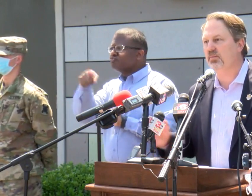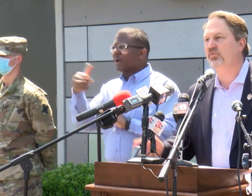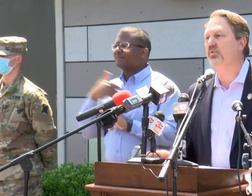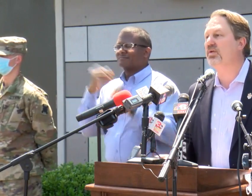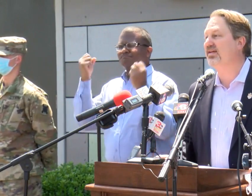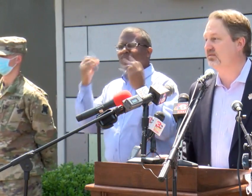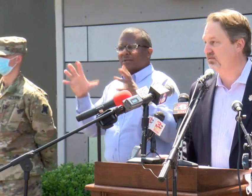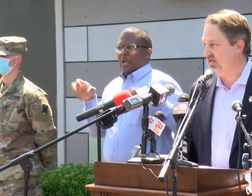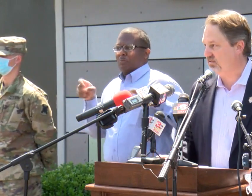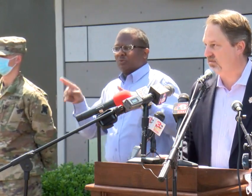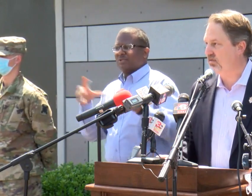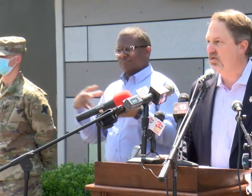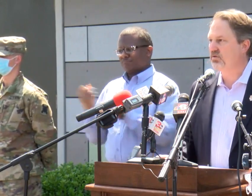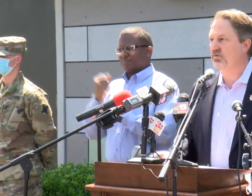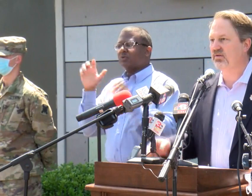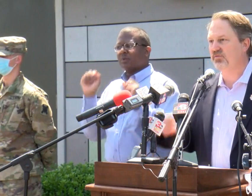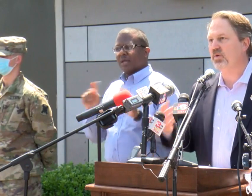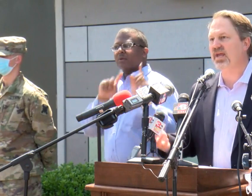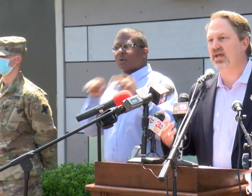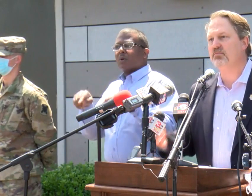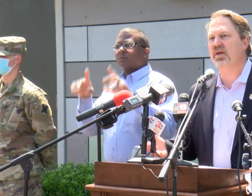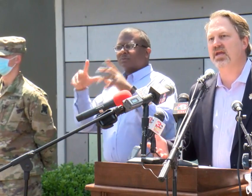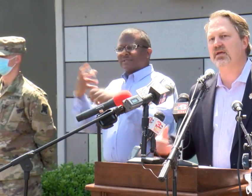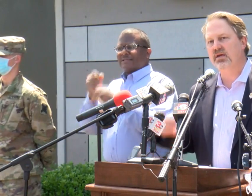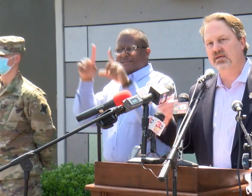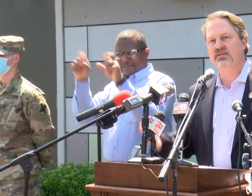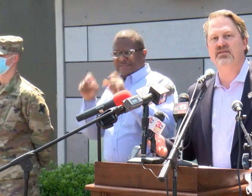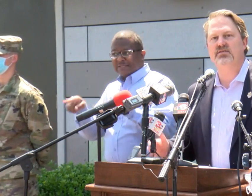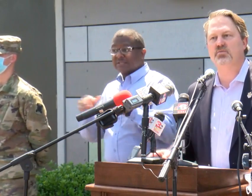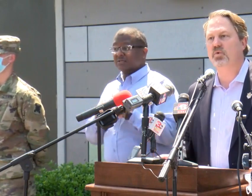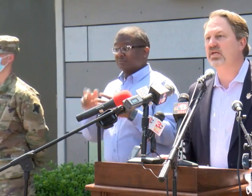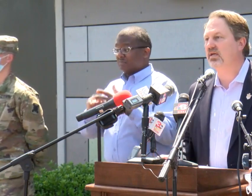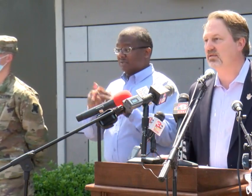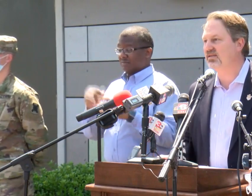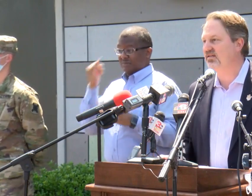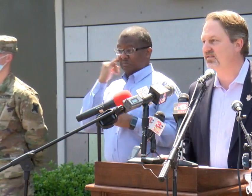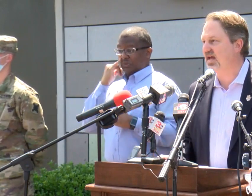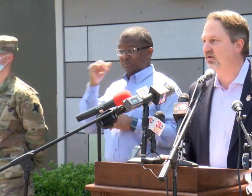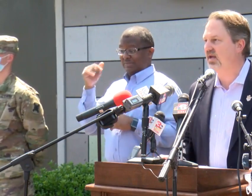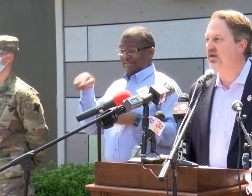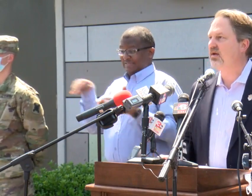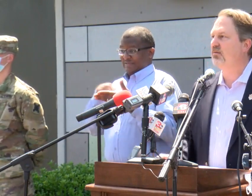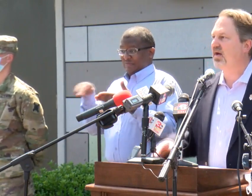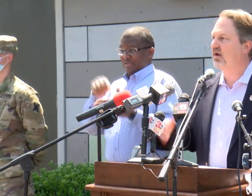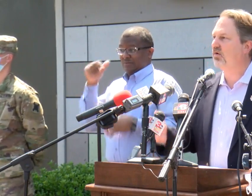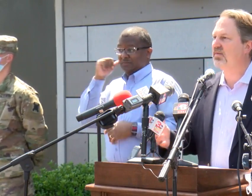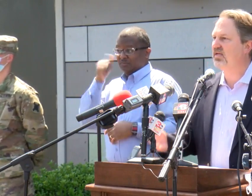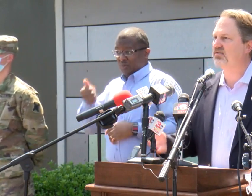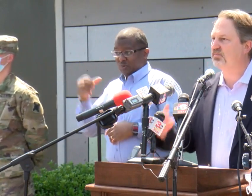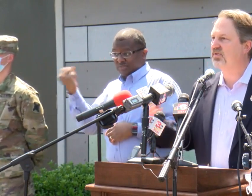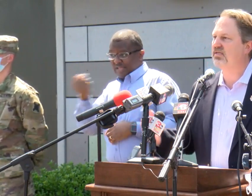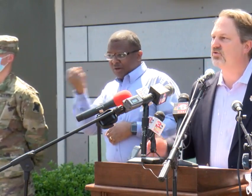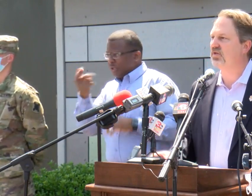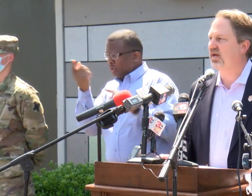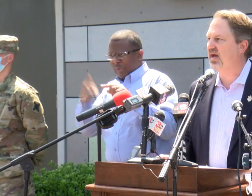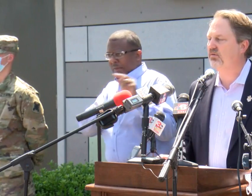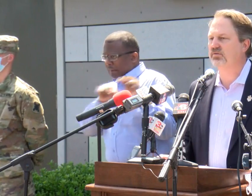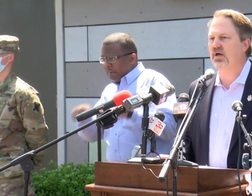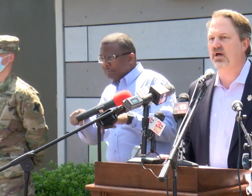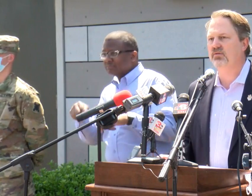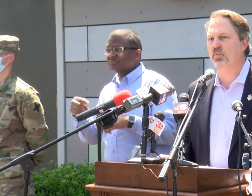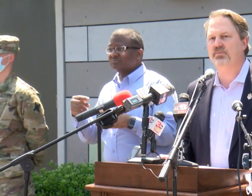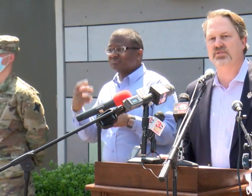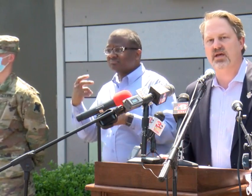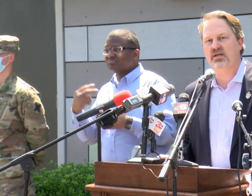to be able to get tested, so that if you can't make this weekend, this Saturday, by all means, please check